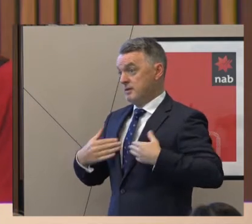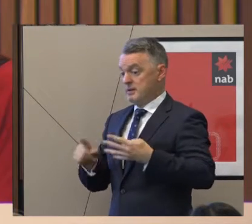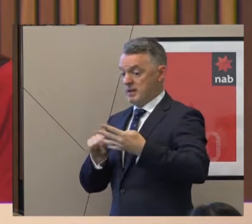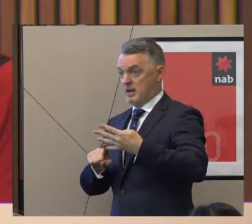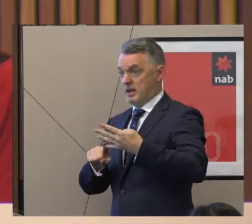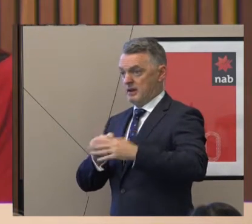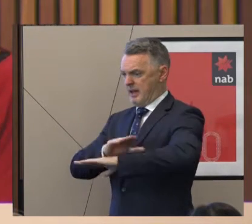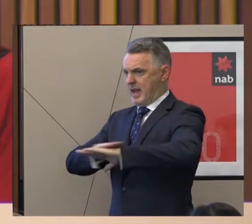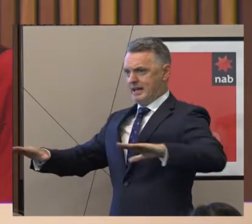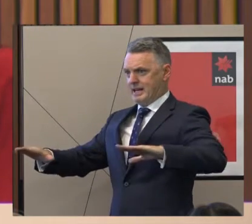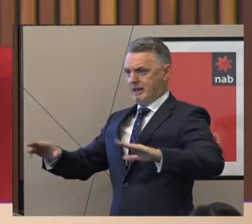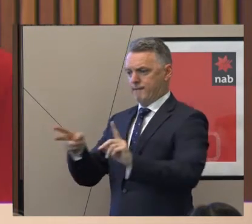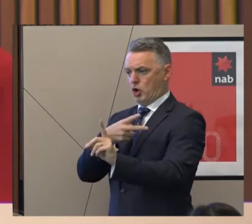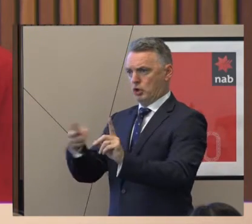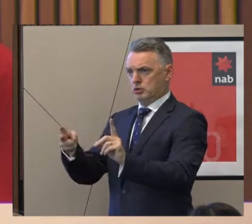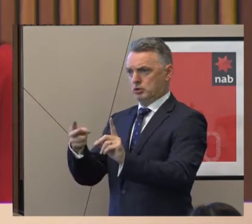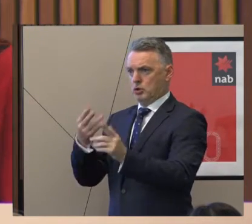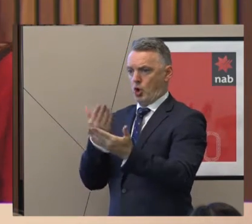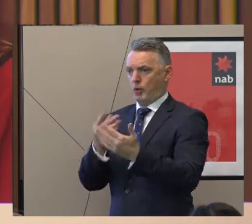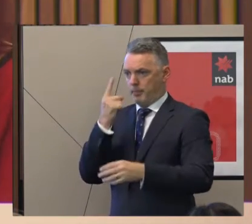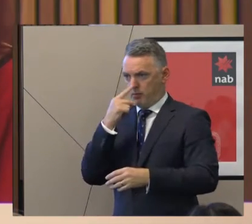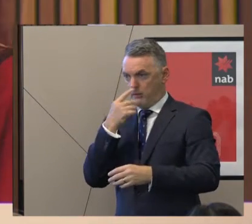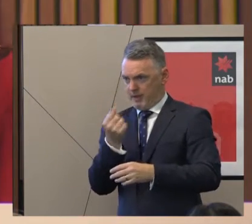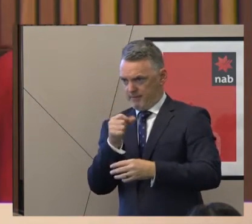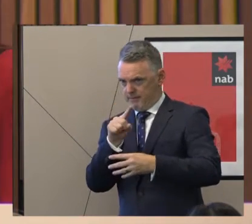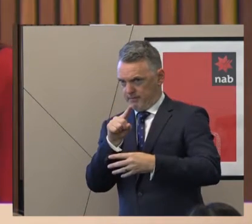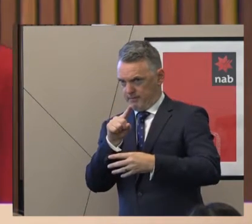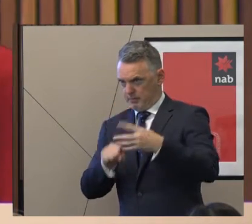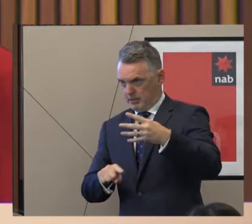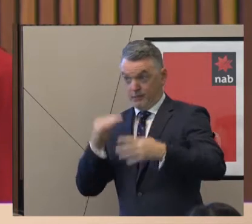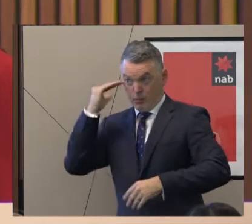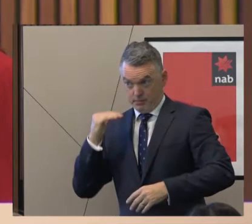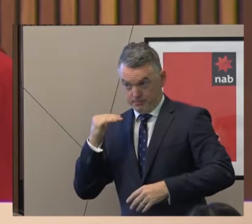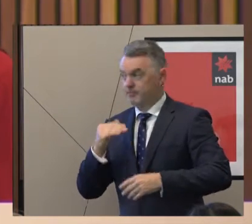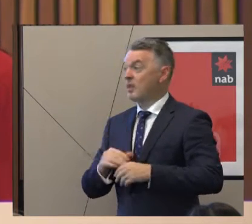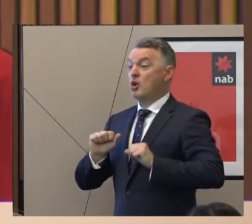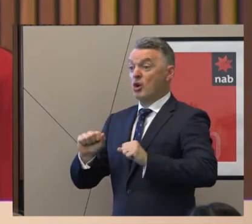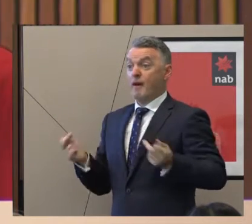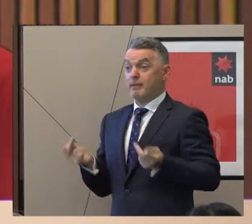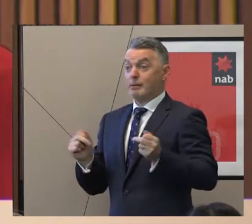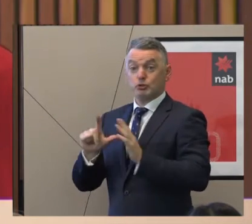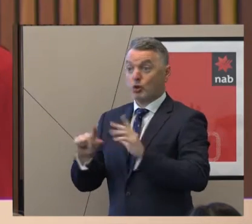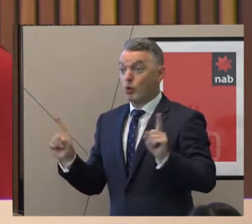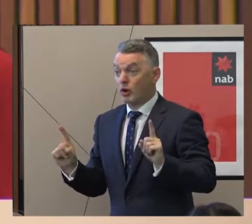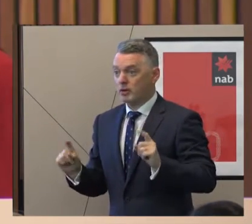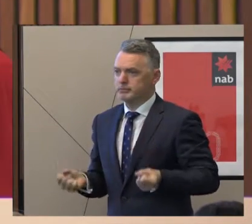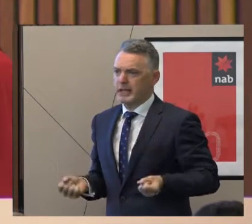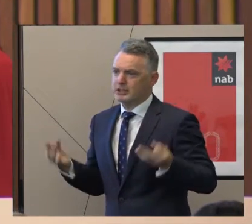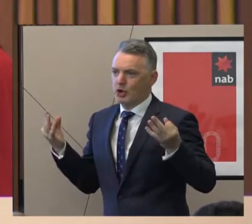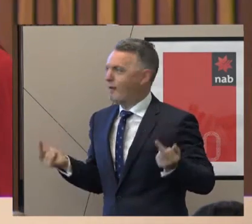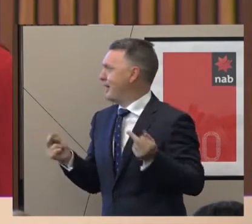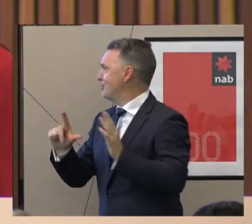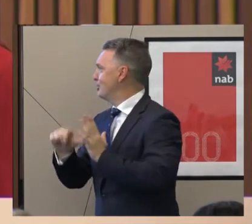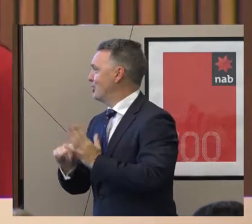ending violence against women with disabilities. What does Tricia do in her spare time? She doesn't have any. So we would like